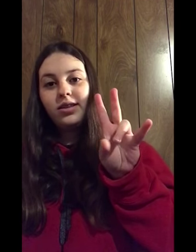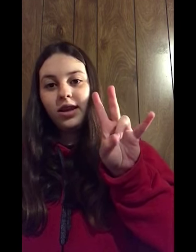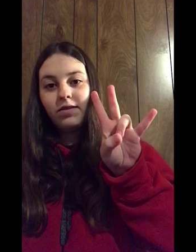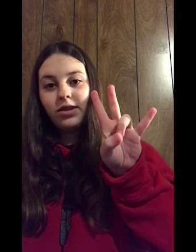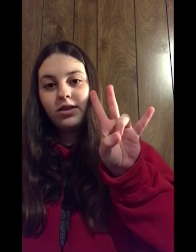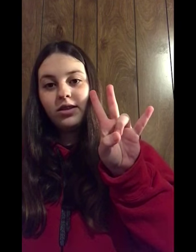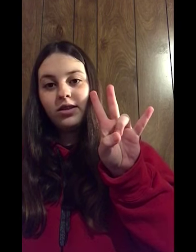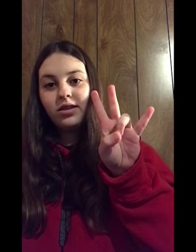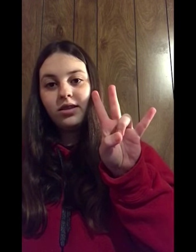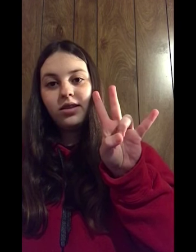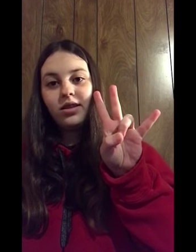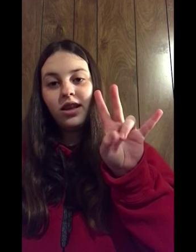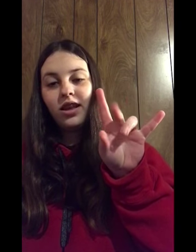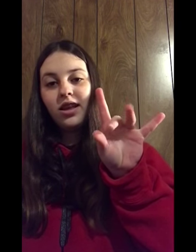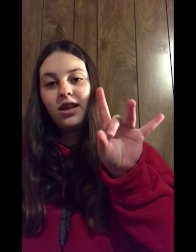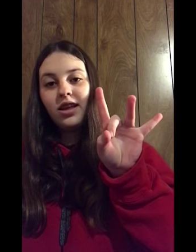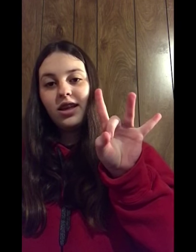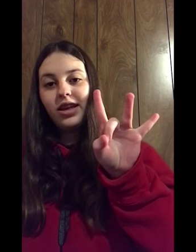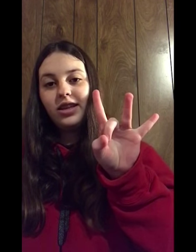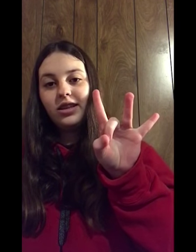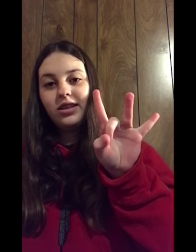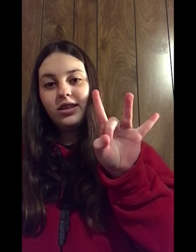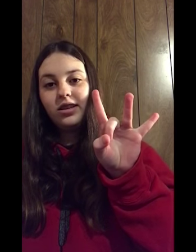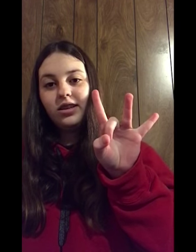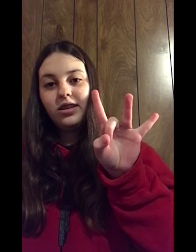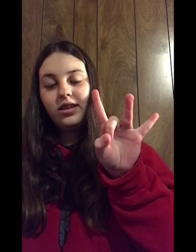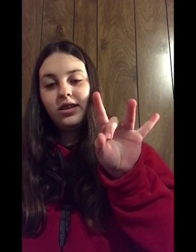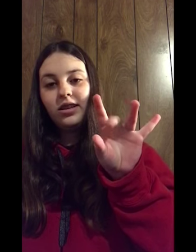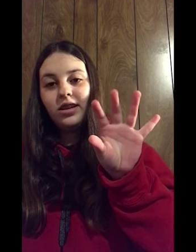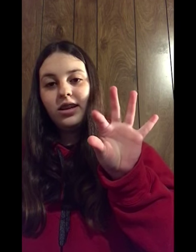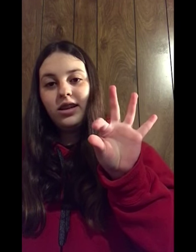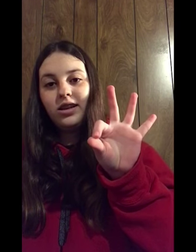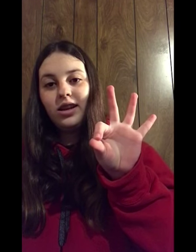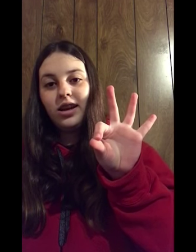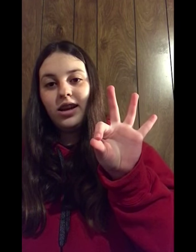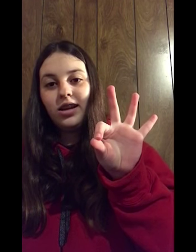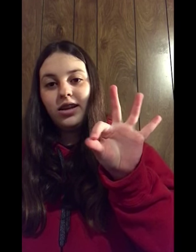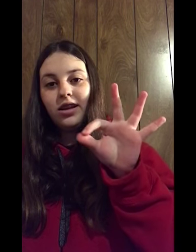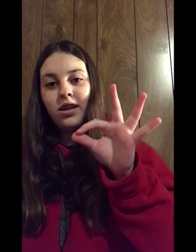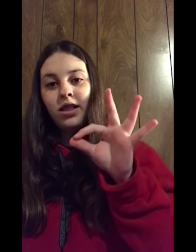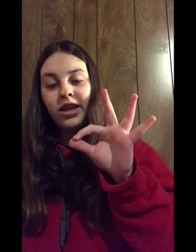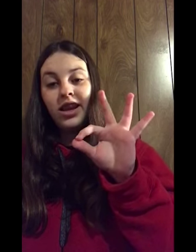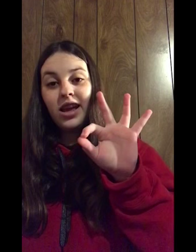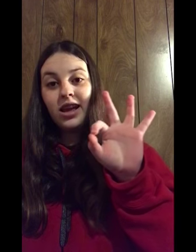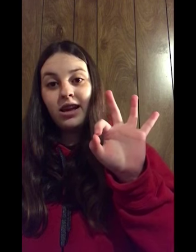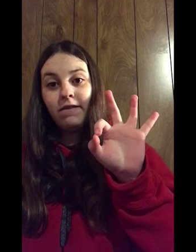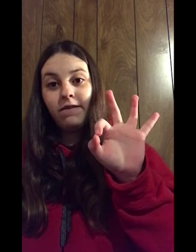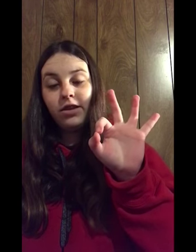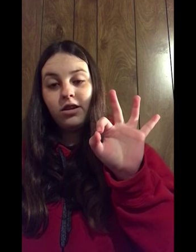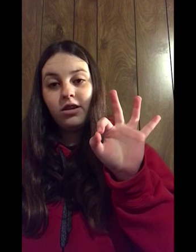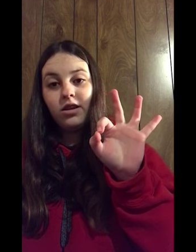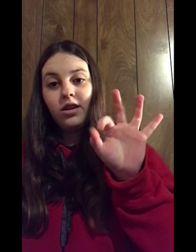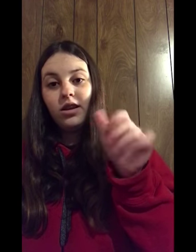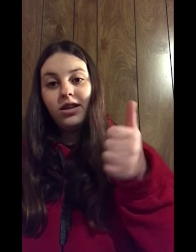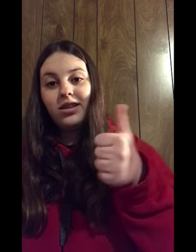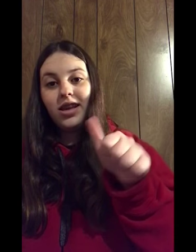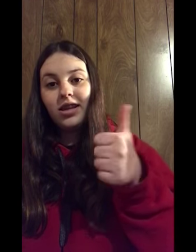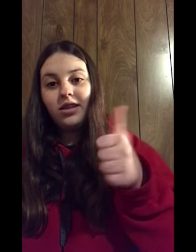7, 8, 9, like an F, 10,